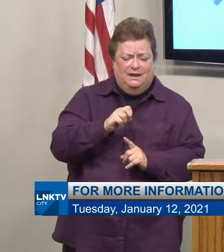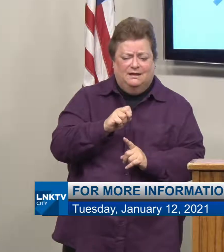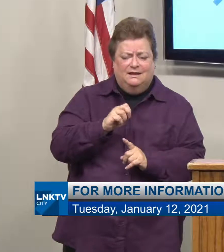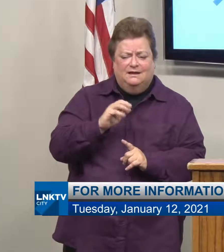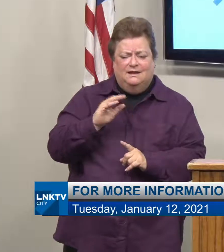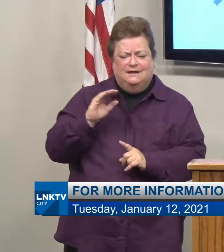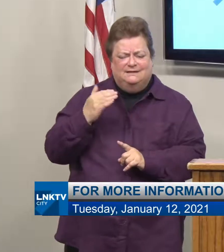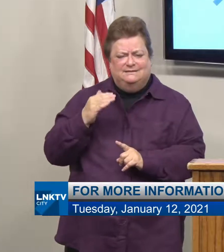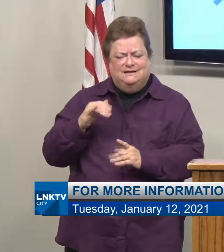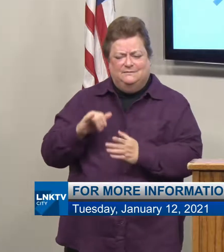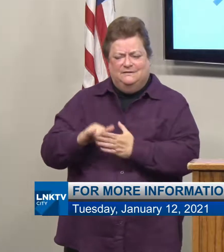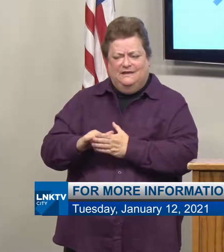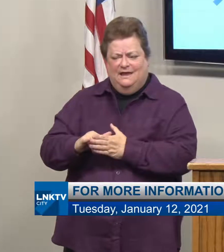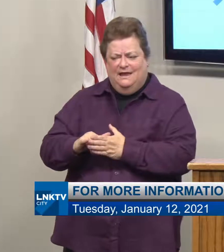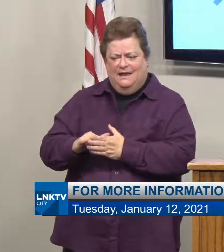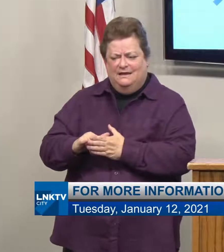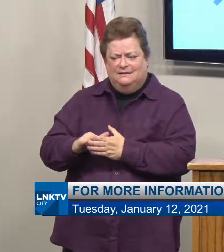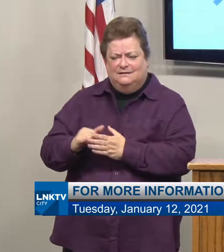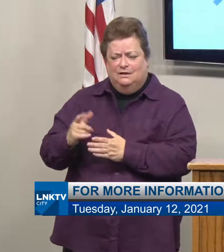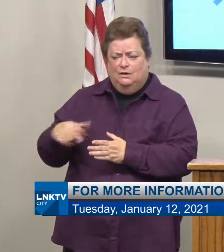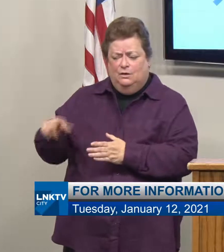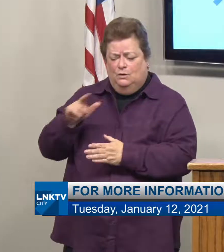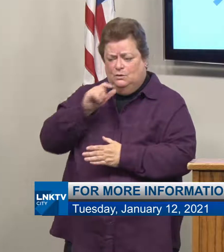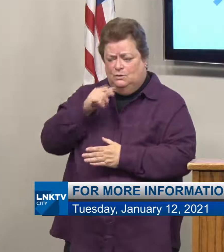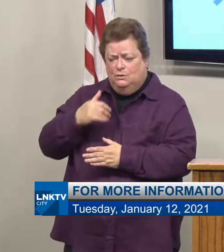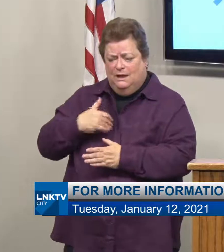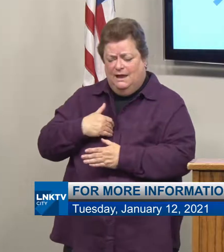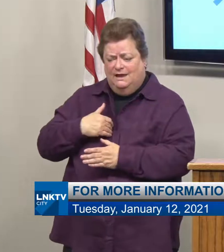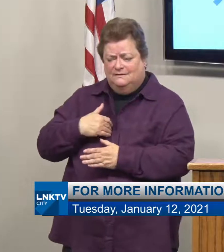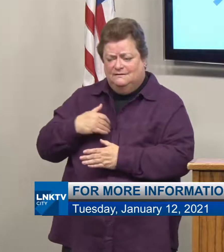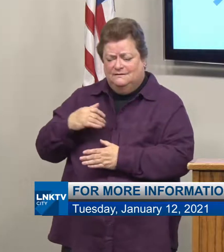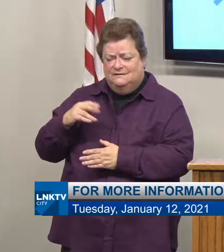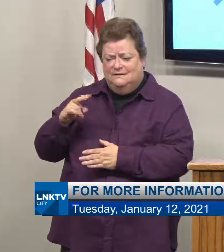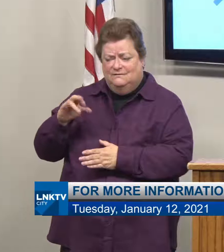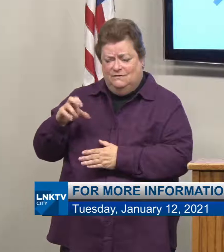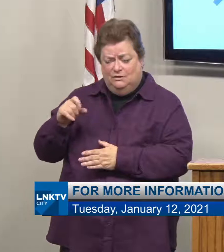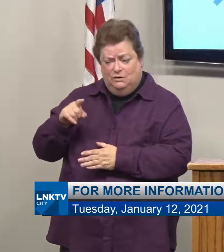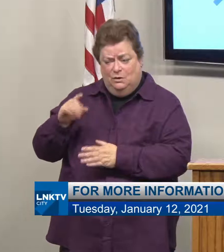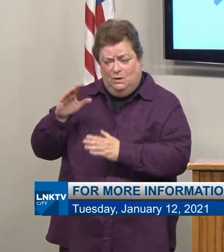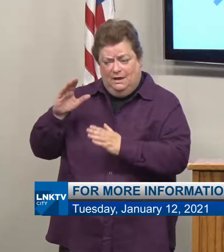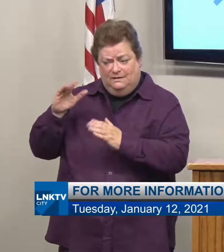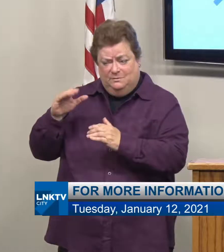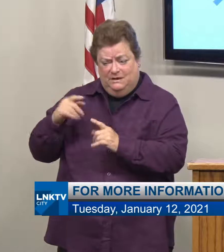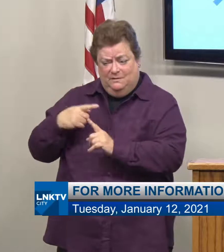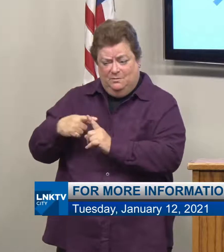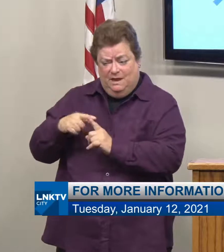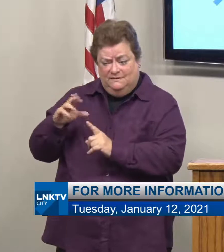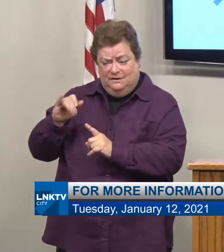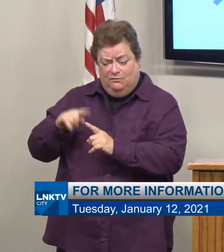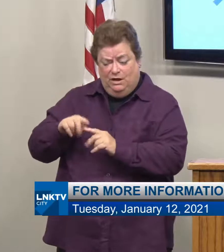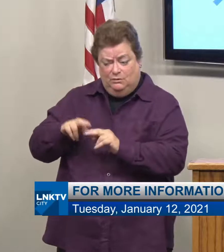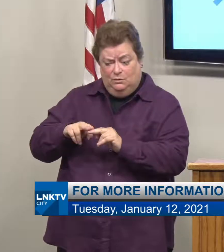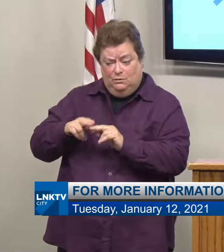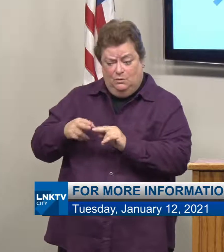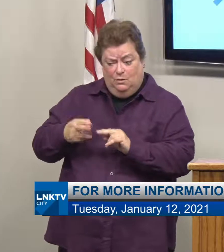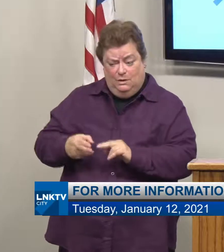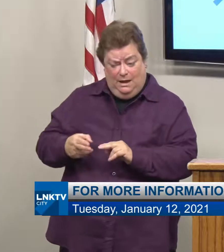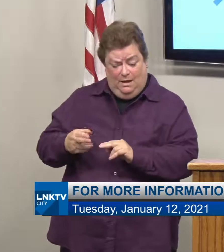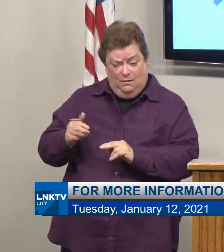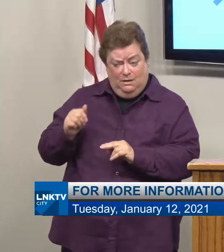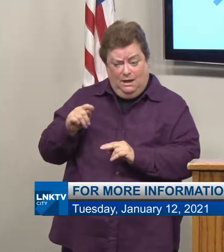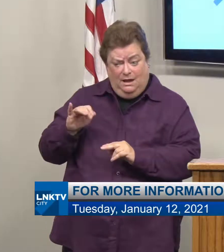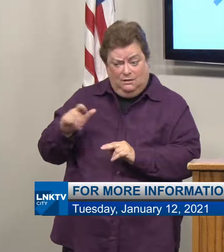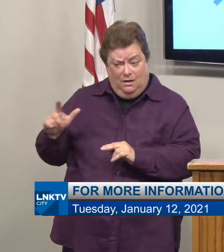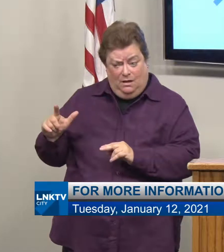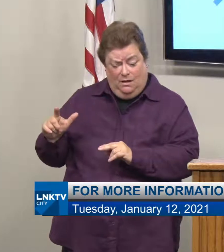tested, many of them won't have the virus. Are you expecting the virus positivity rate to come down in the community overall, or